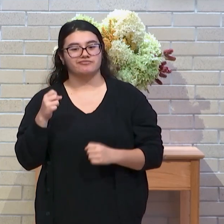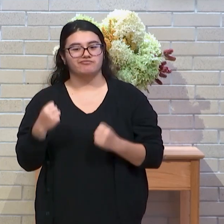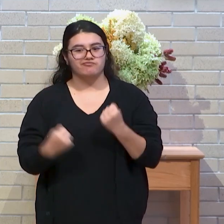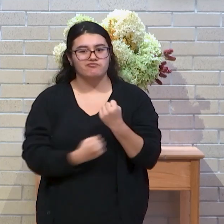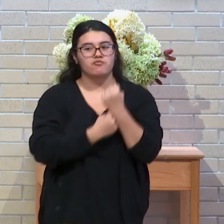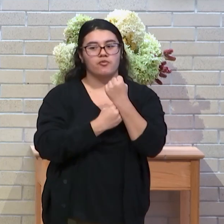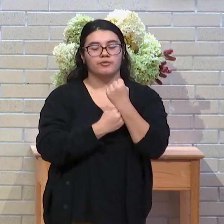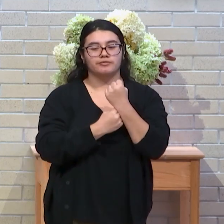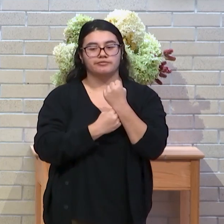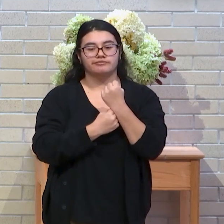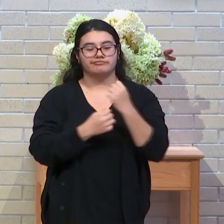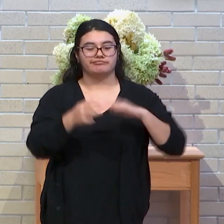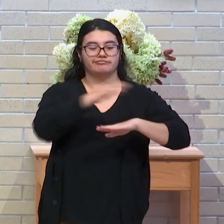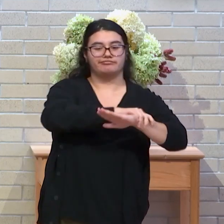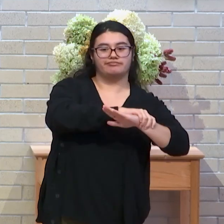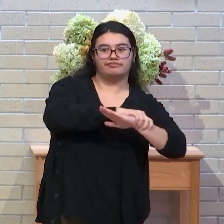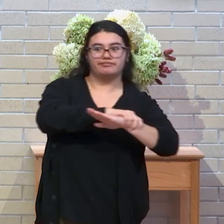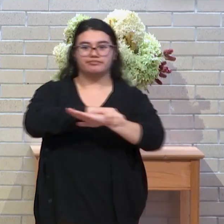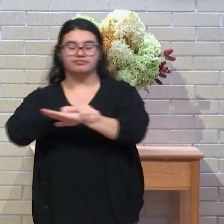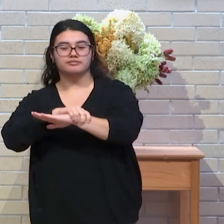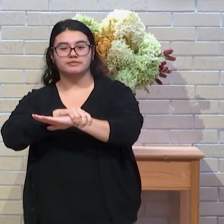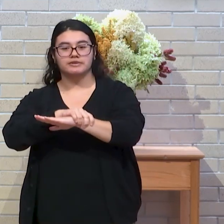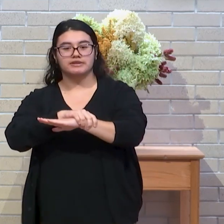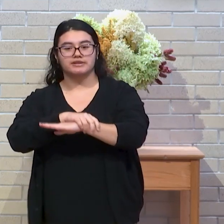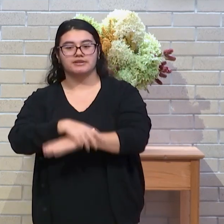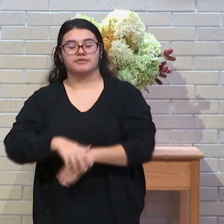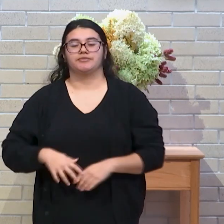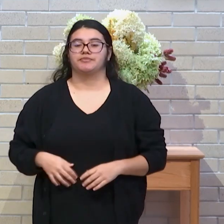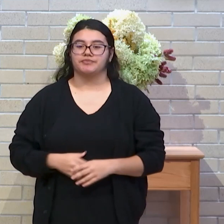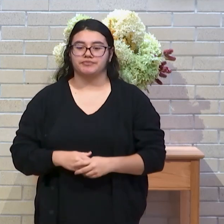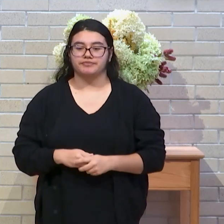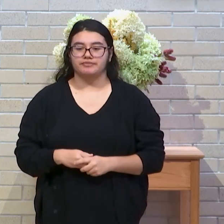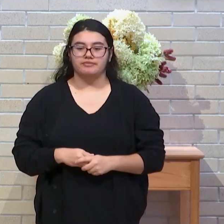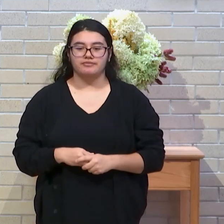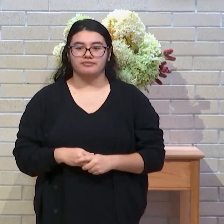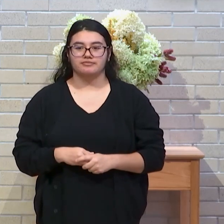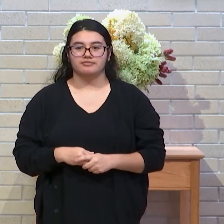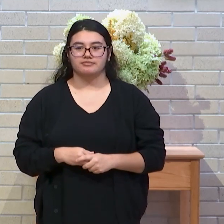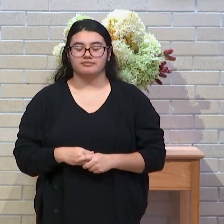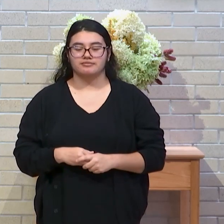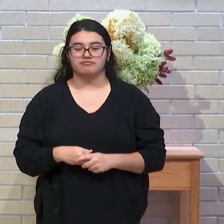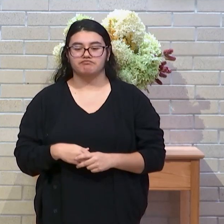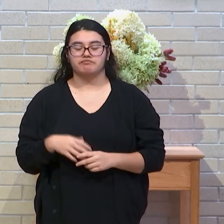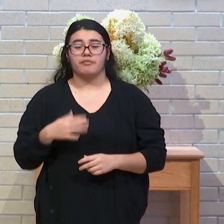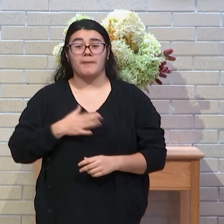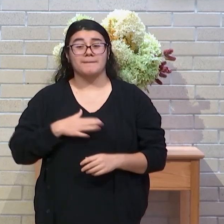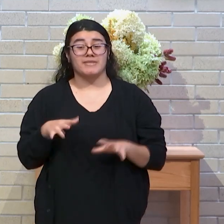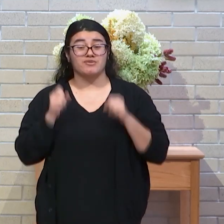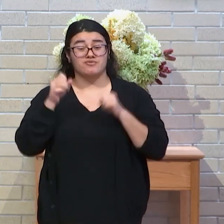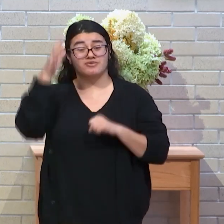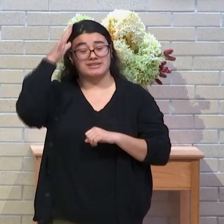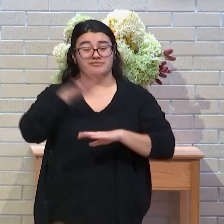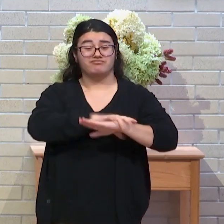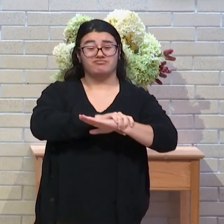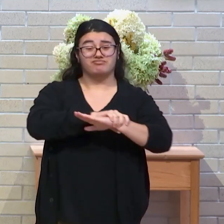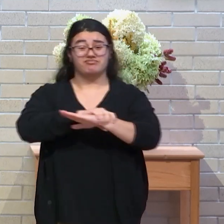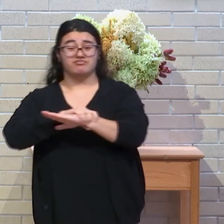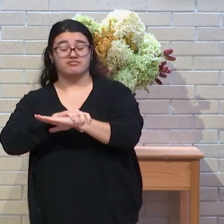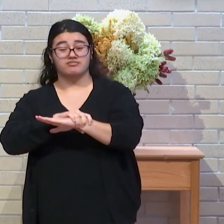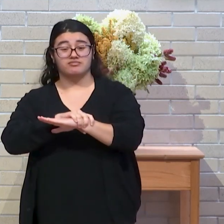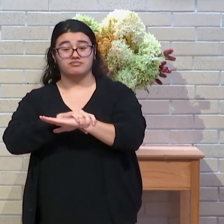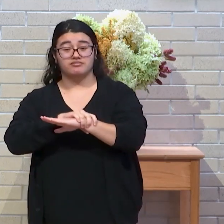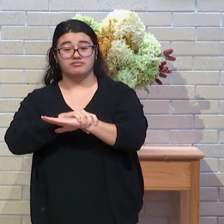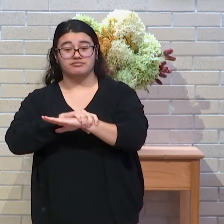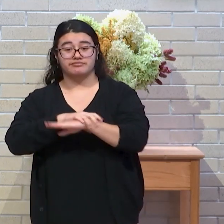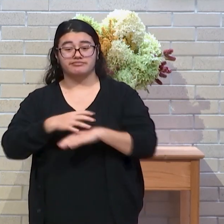support. That moment of him offering me his hand will stick with me. I pride myself on being